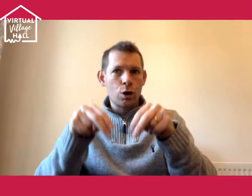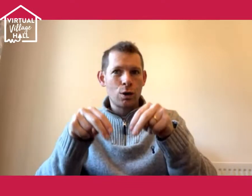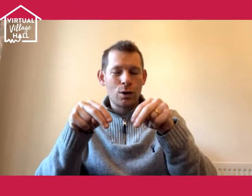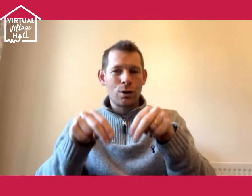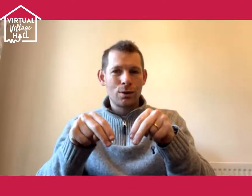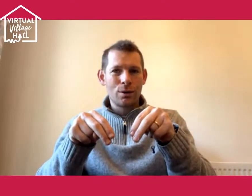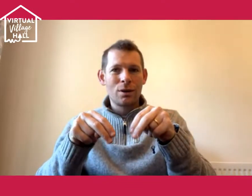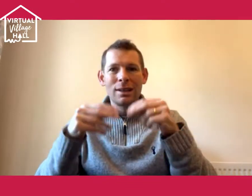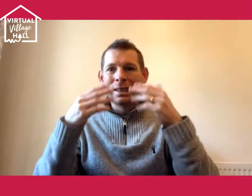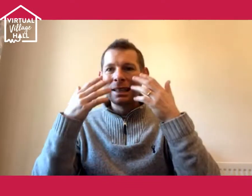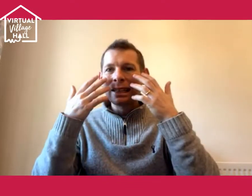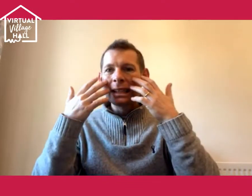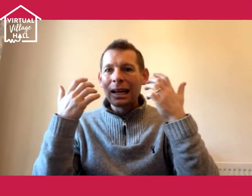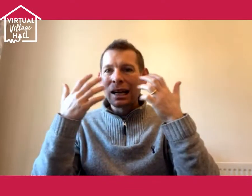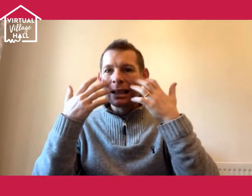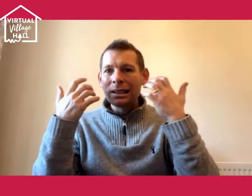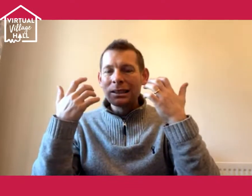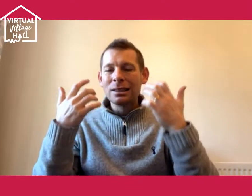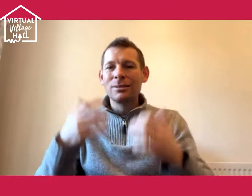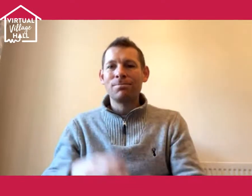So dog and cat.